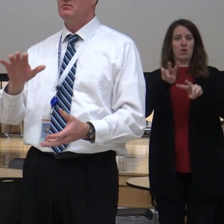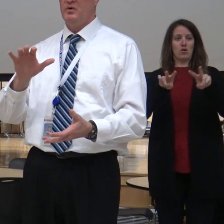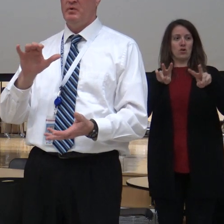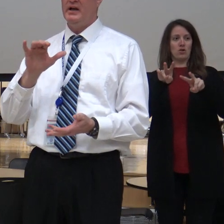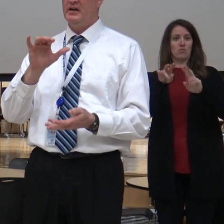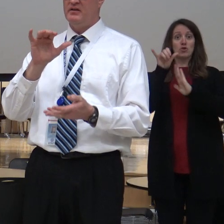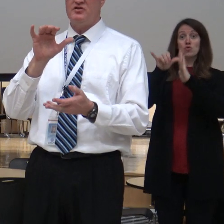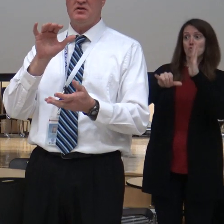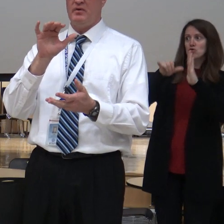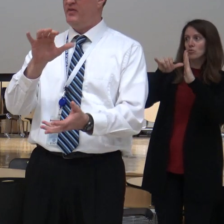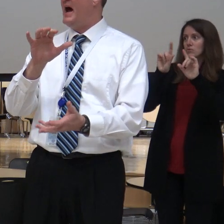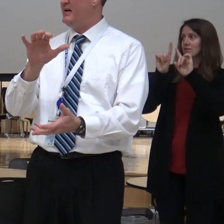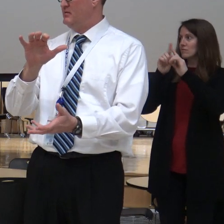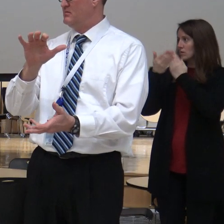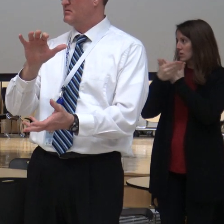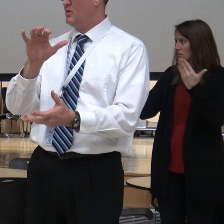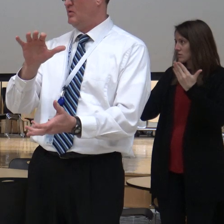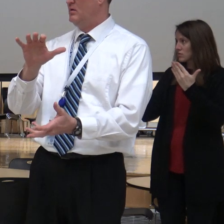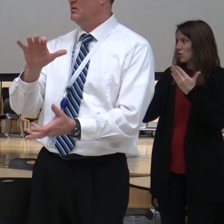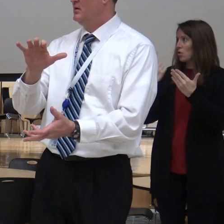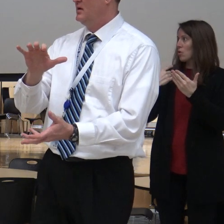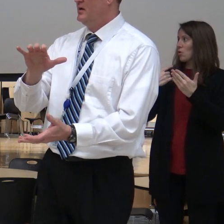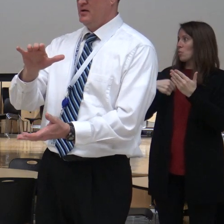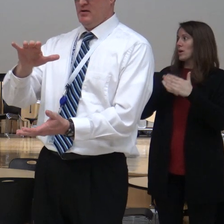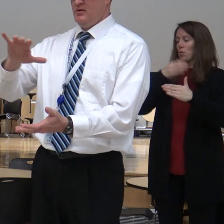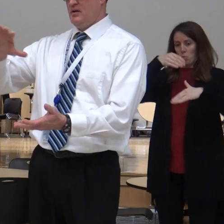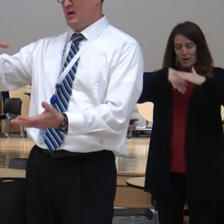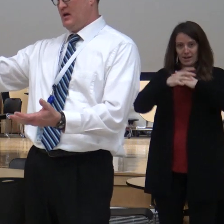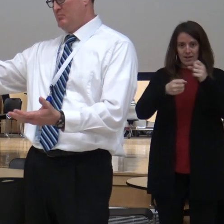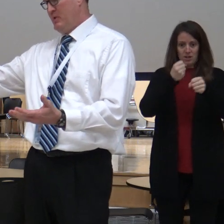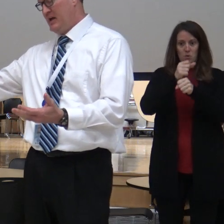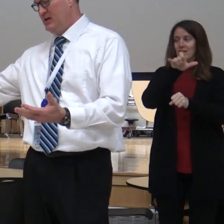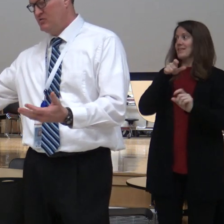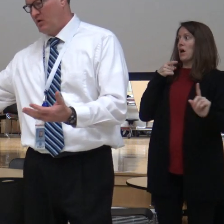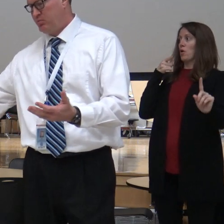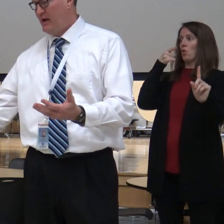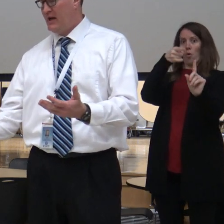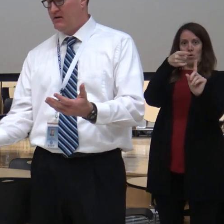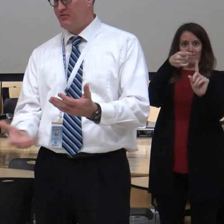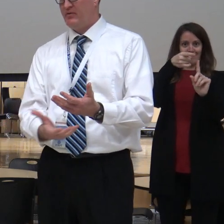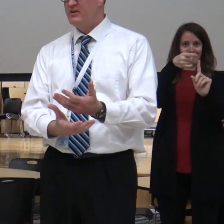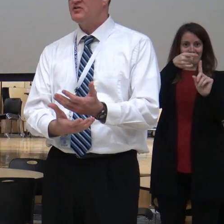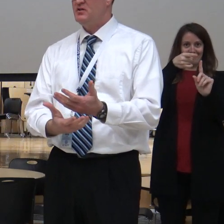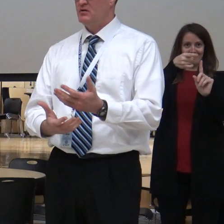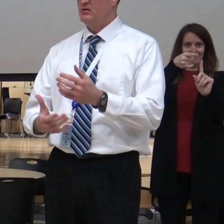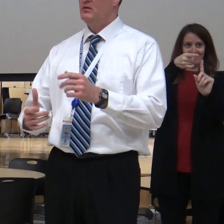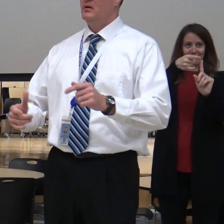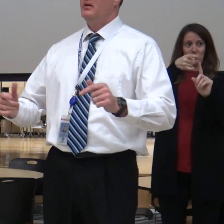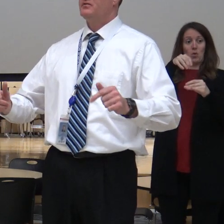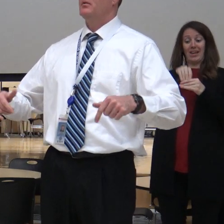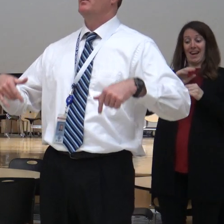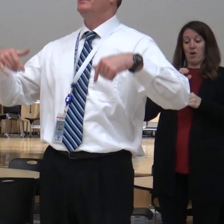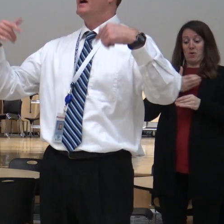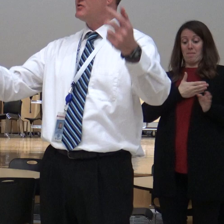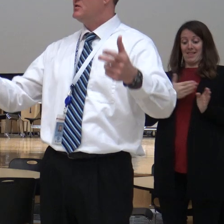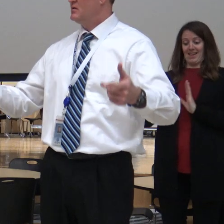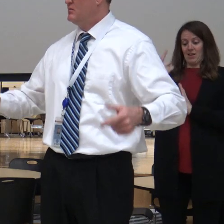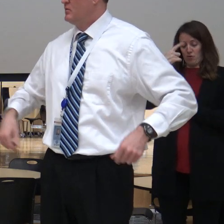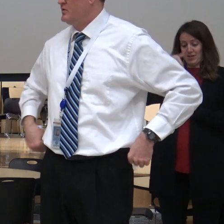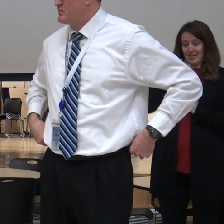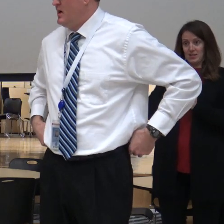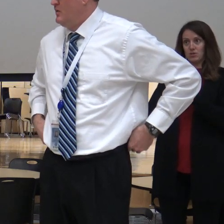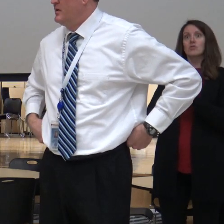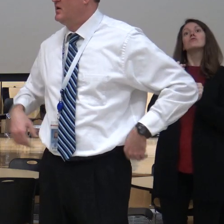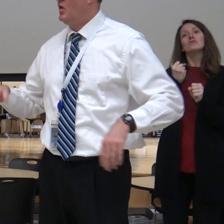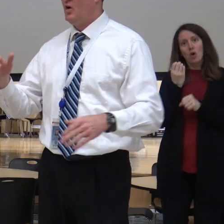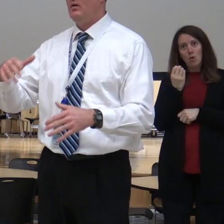So we went into this year with that goal. Embedded into our planning for this year, so when next year